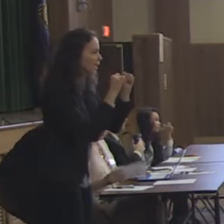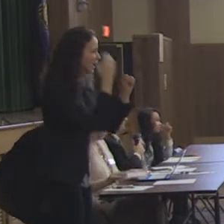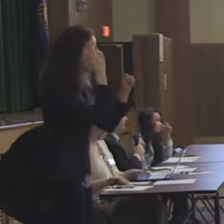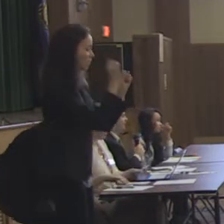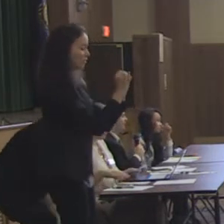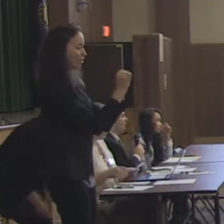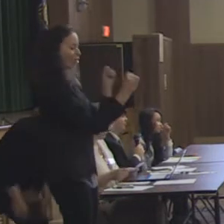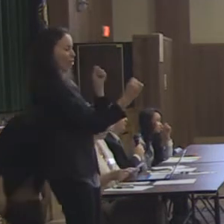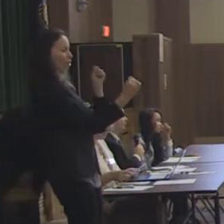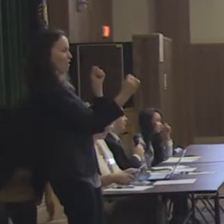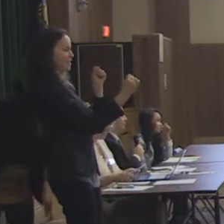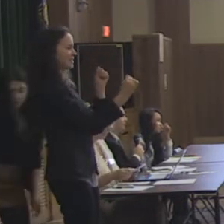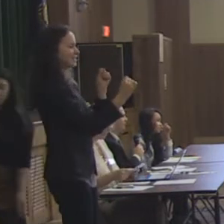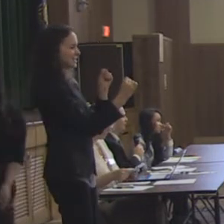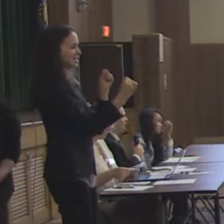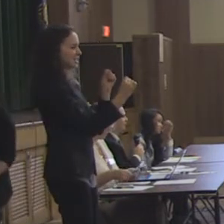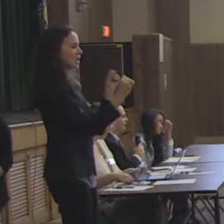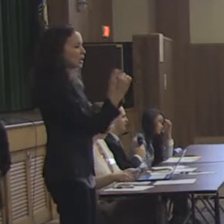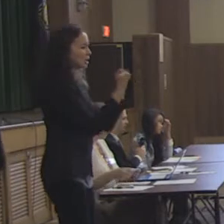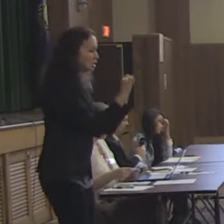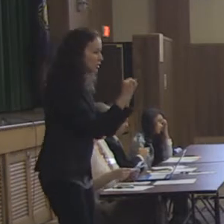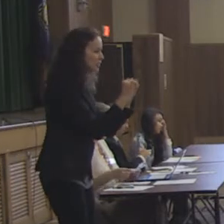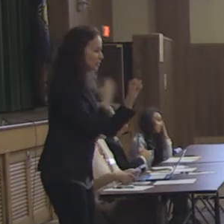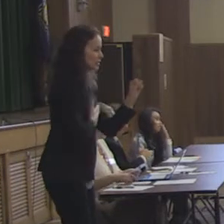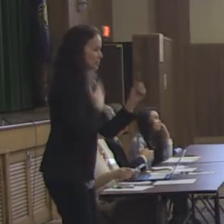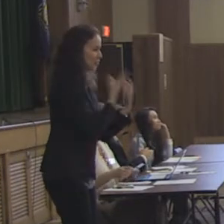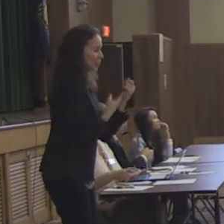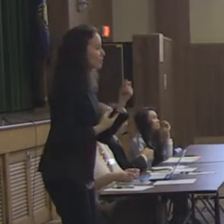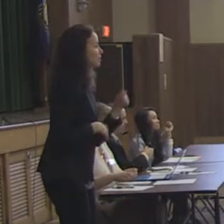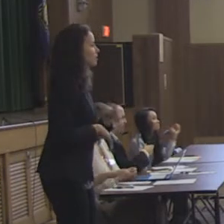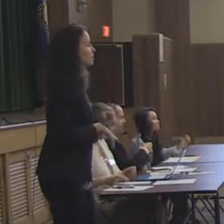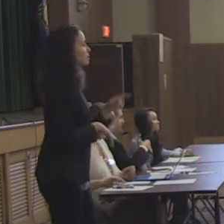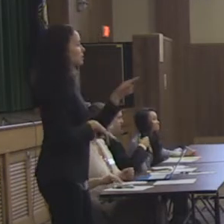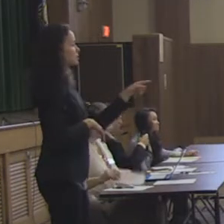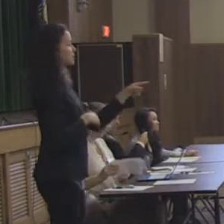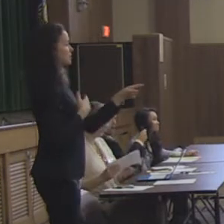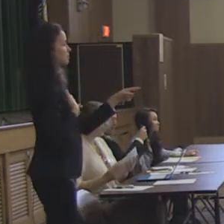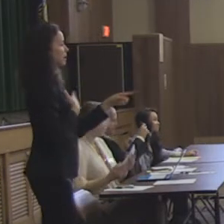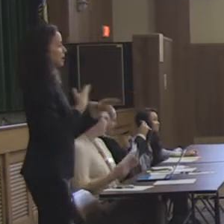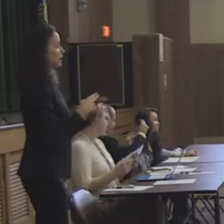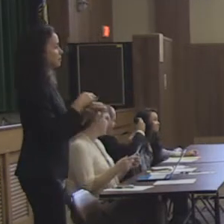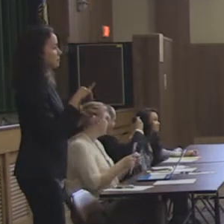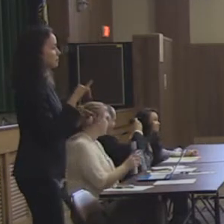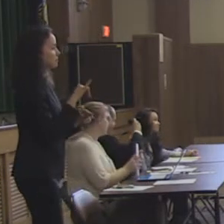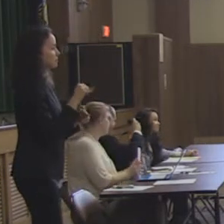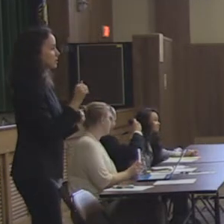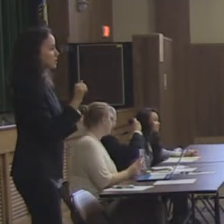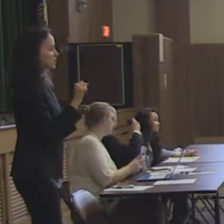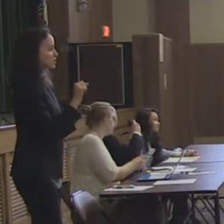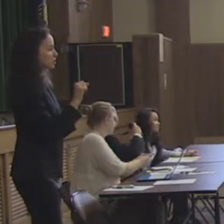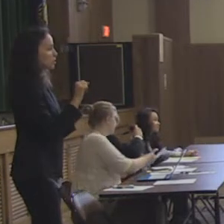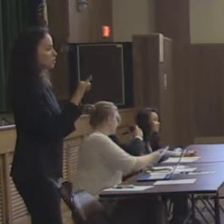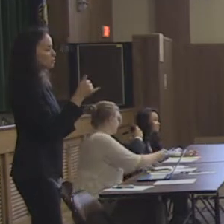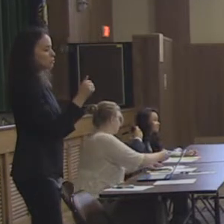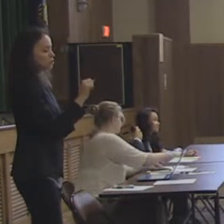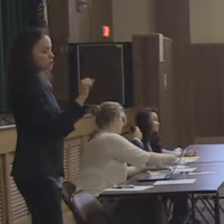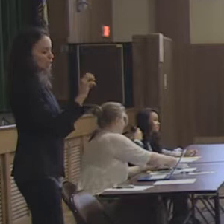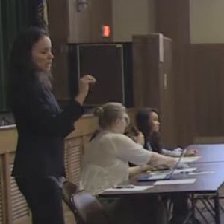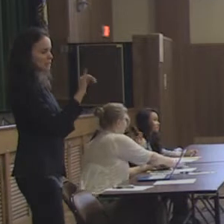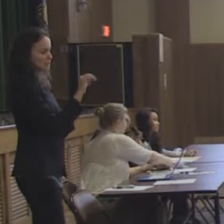further, but it's helpful to get both in there. Thank you. Hello, my name is Janice Winkowski-Rodriguez. I'm representing